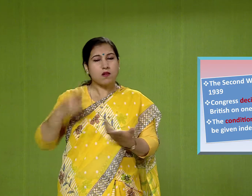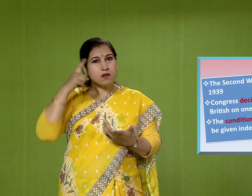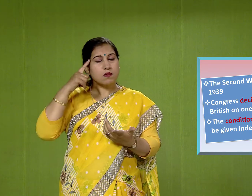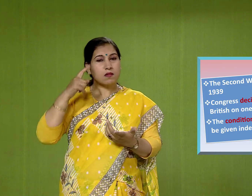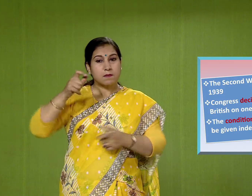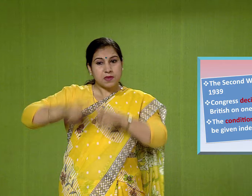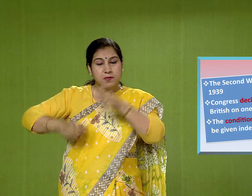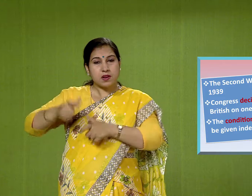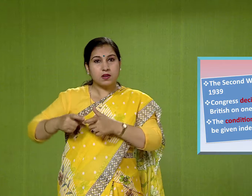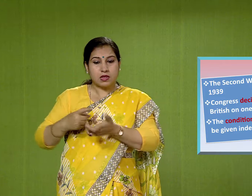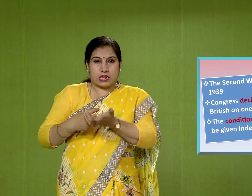1939.